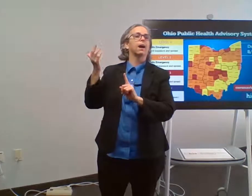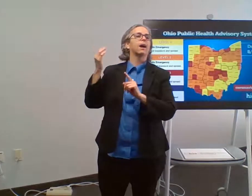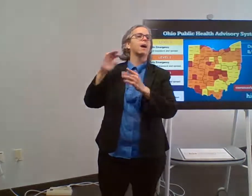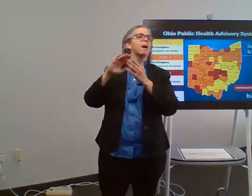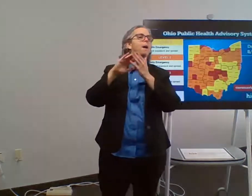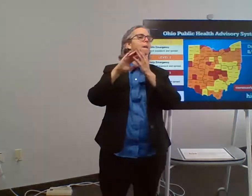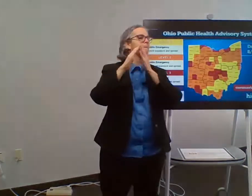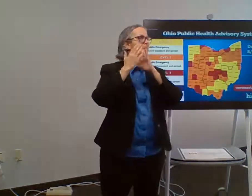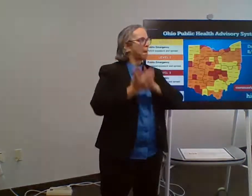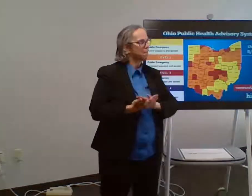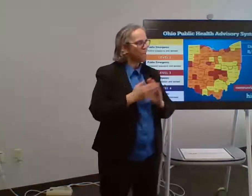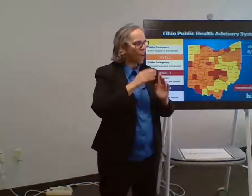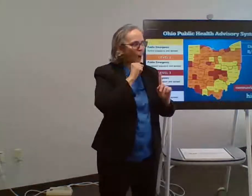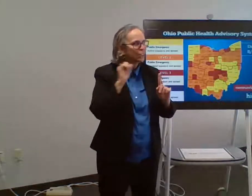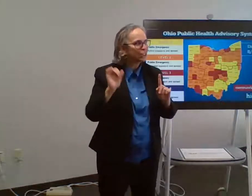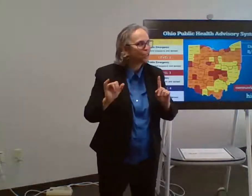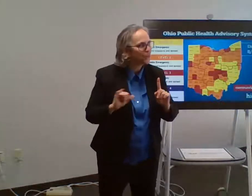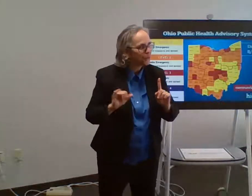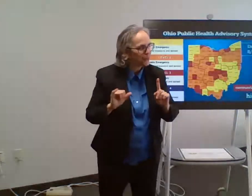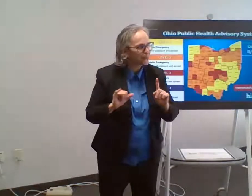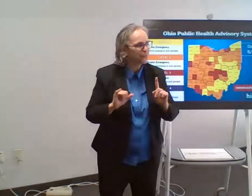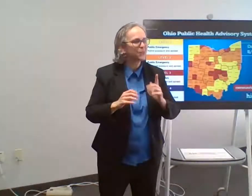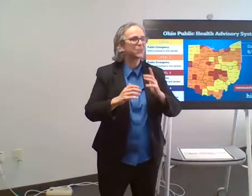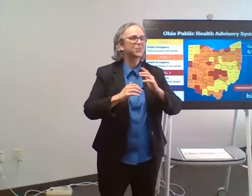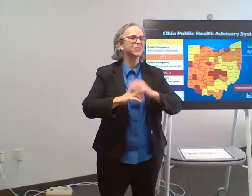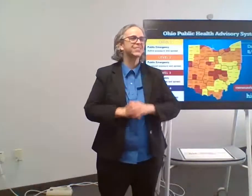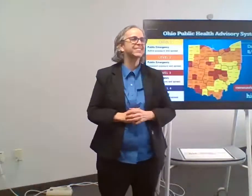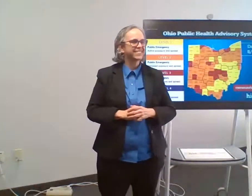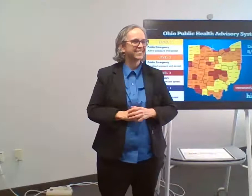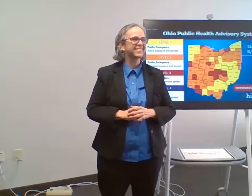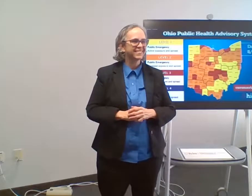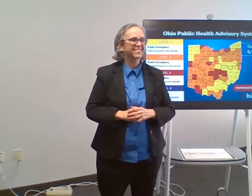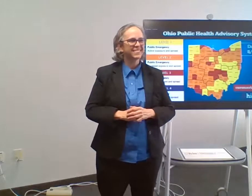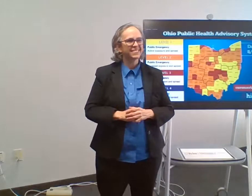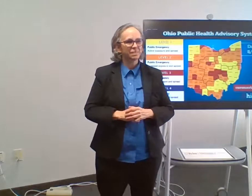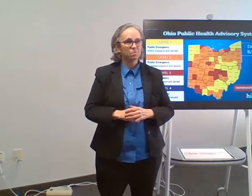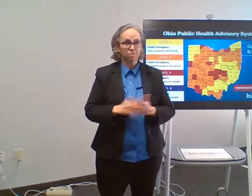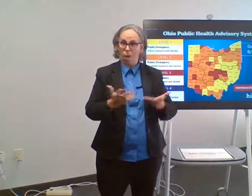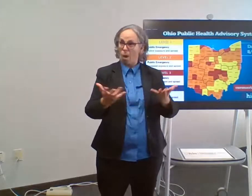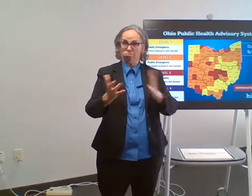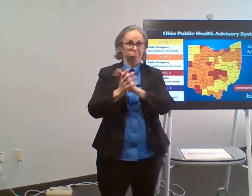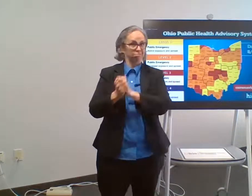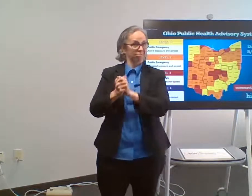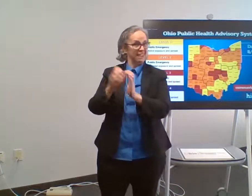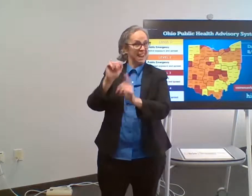CDC's definition. Medina County also moved from the red alert to orange. They're no longer meeting the